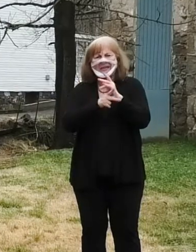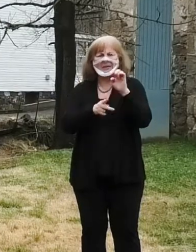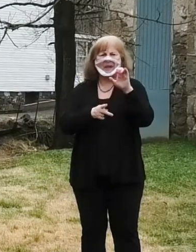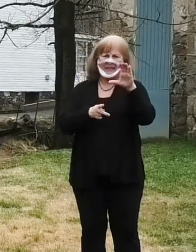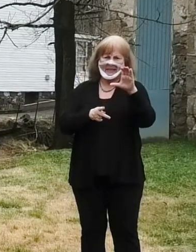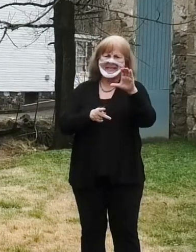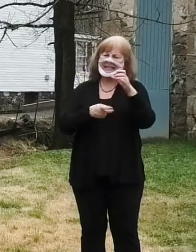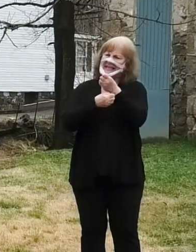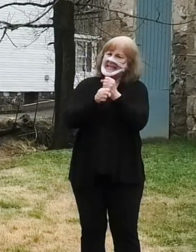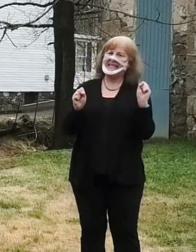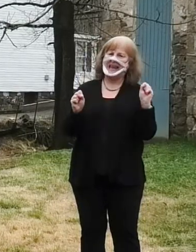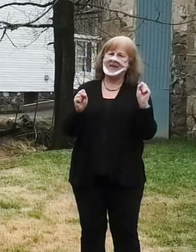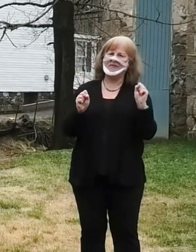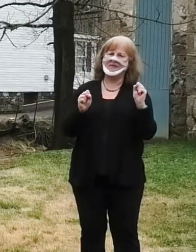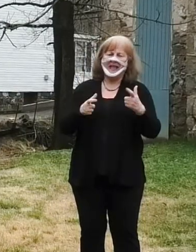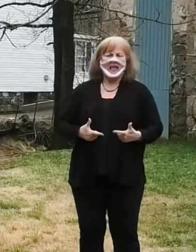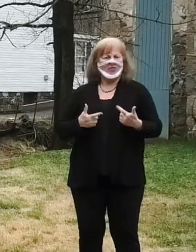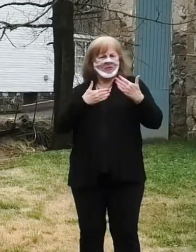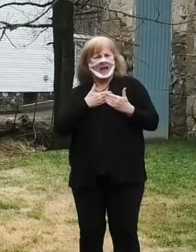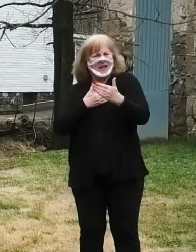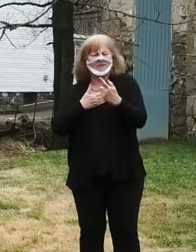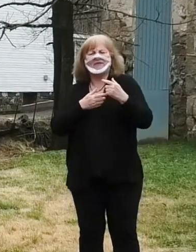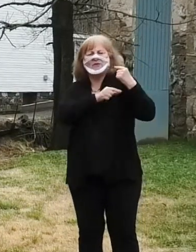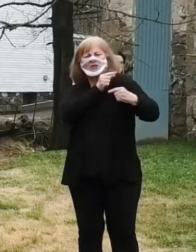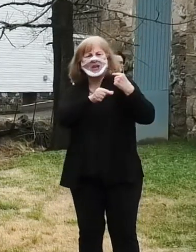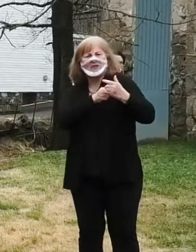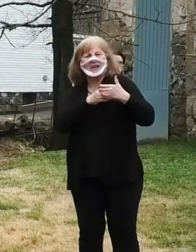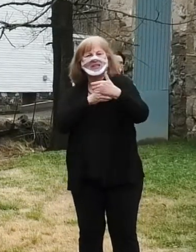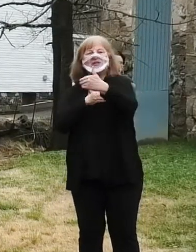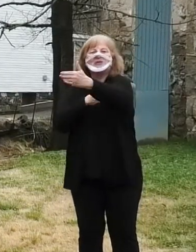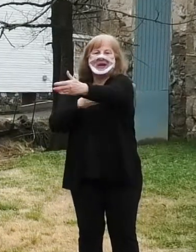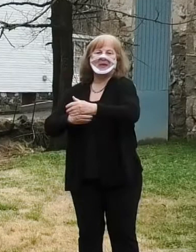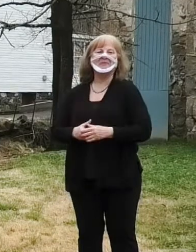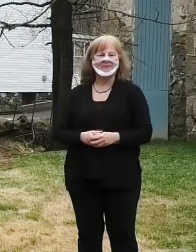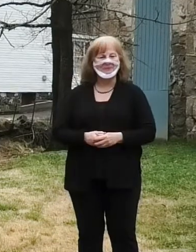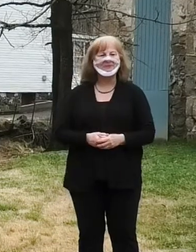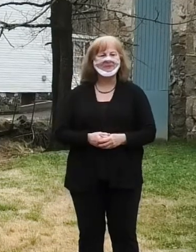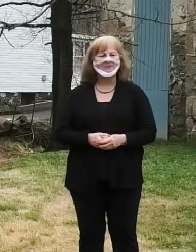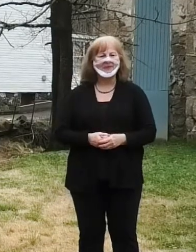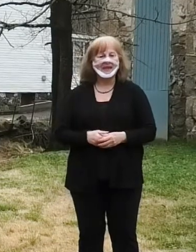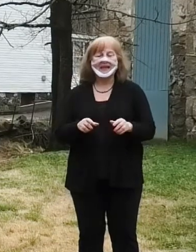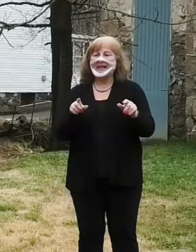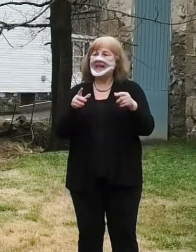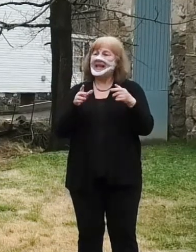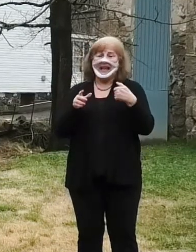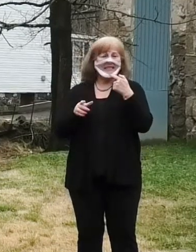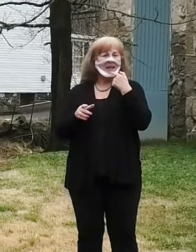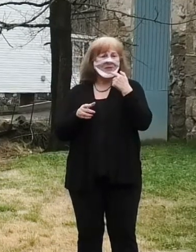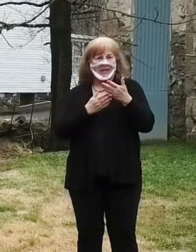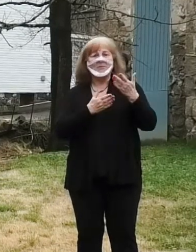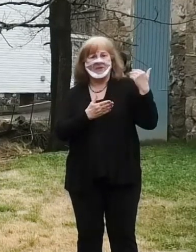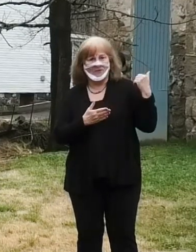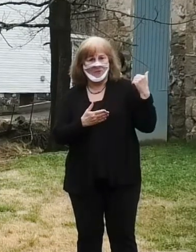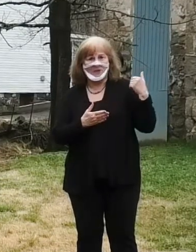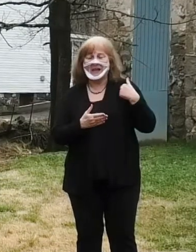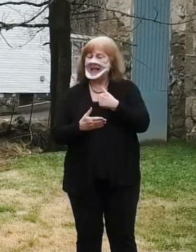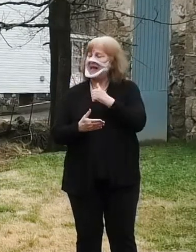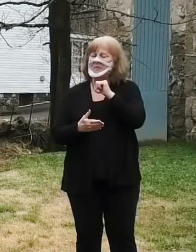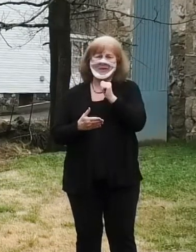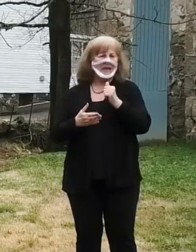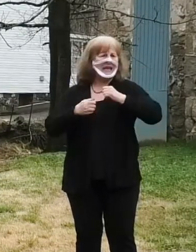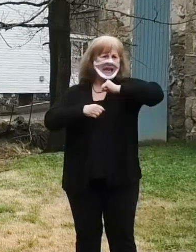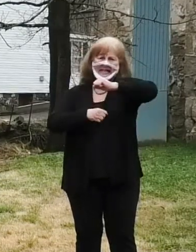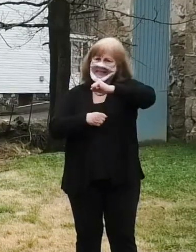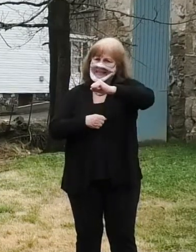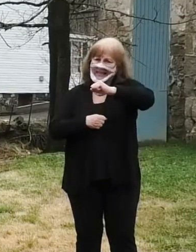City safe and thriving for generations to come. And as I've stated before, I will not